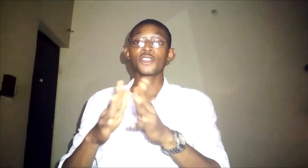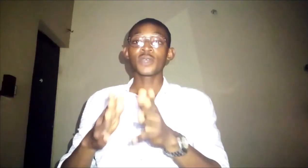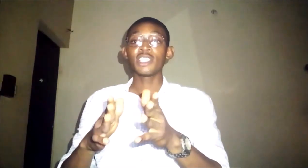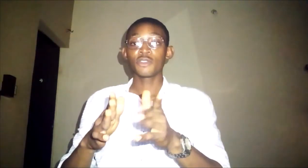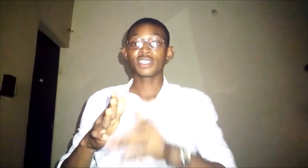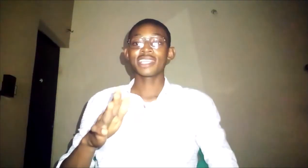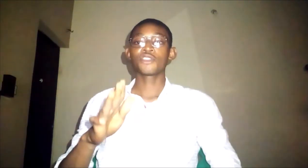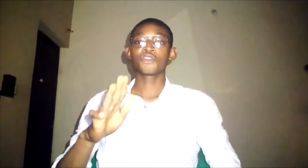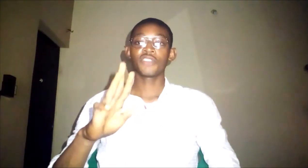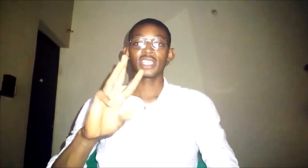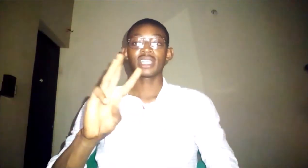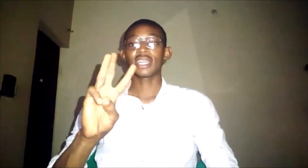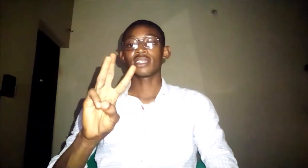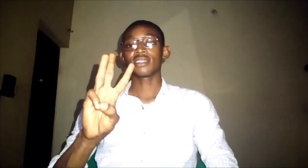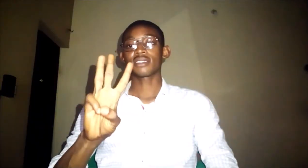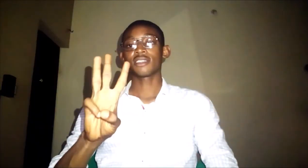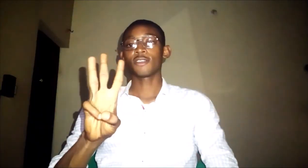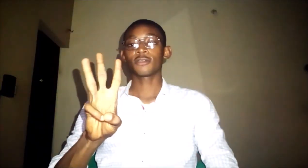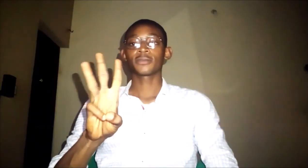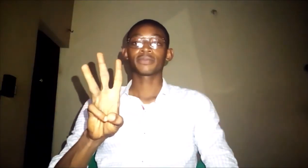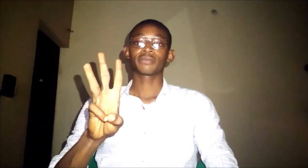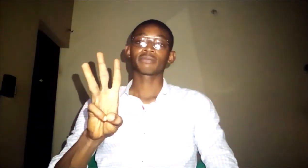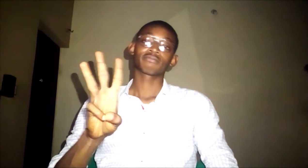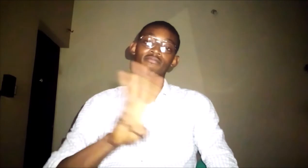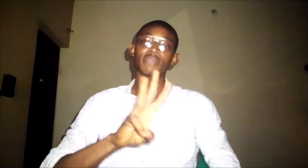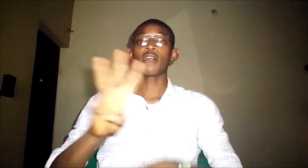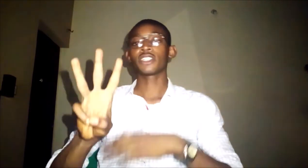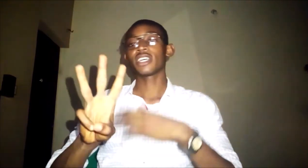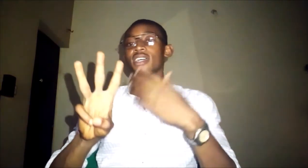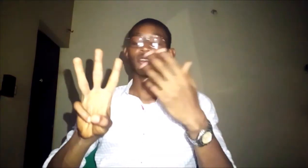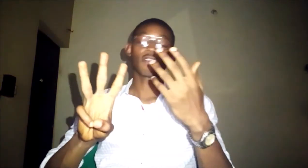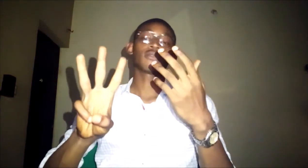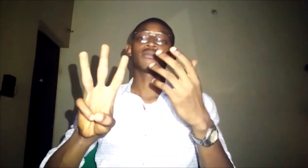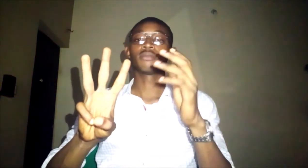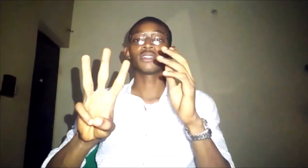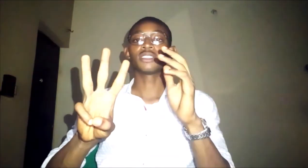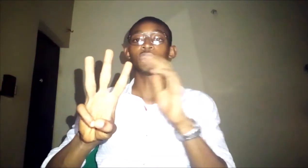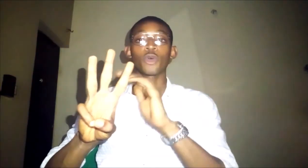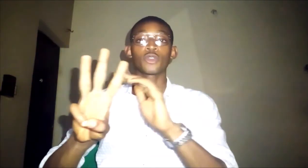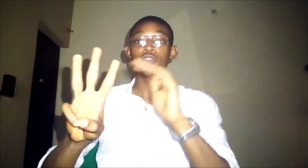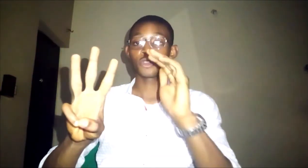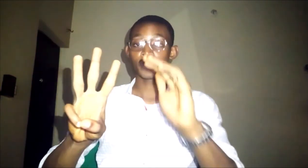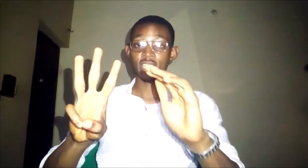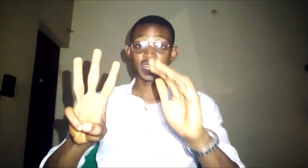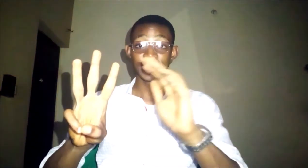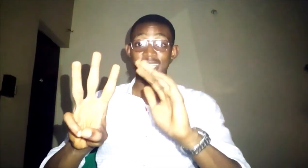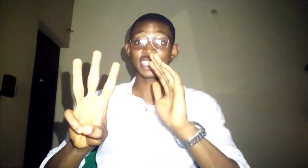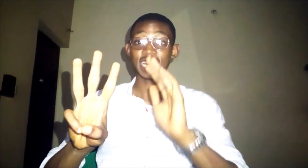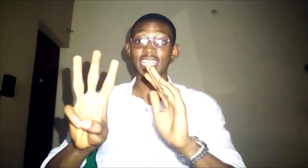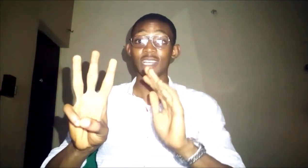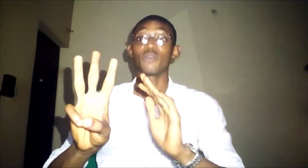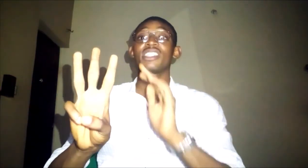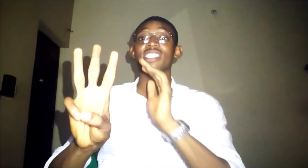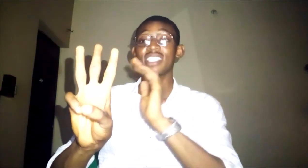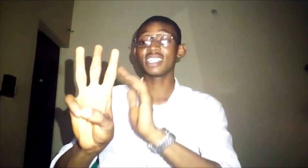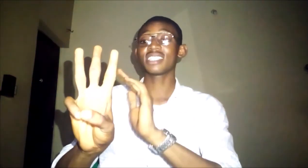Usually you sign tree like this, out there and all, but don't do that in sign language. This